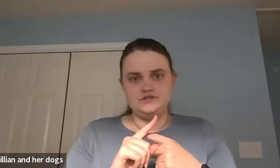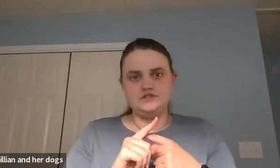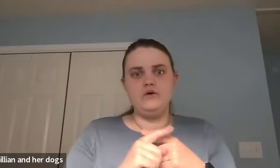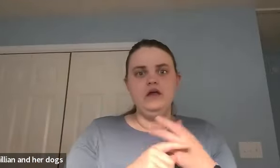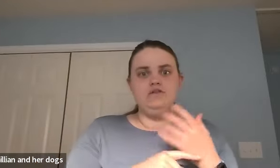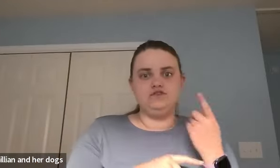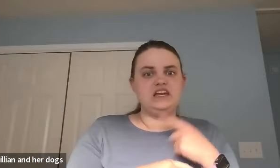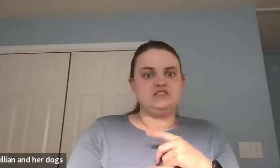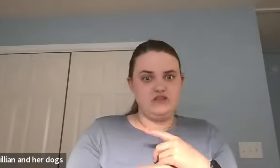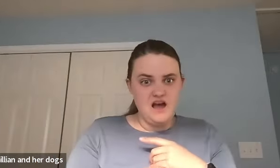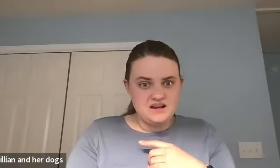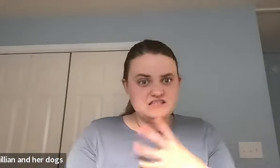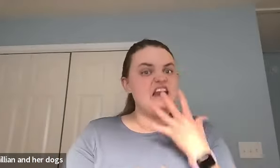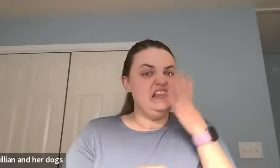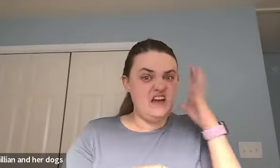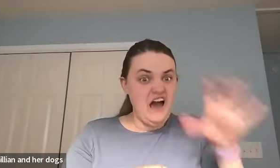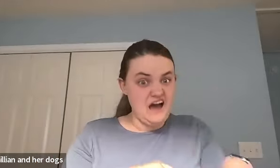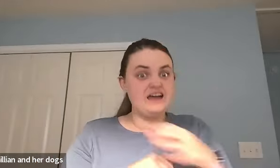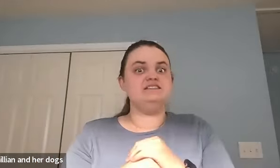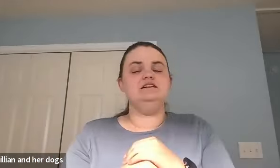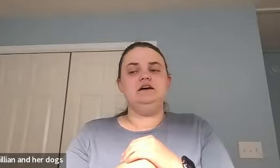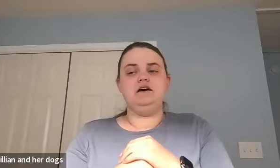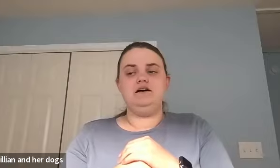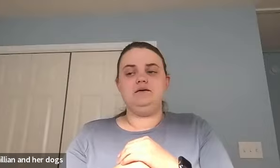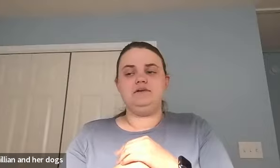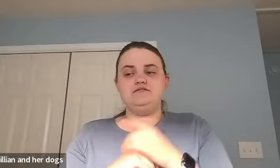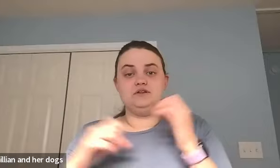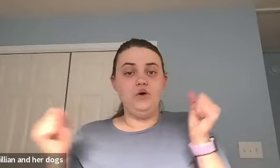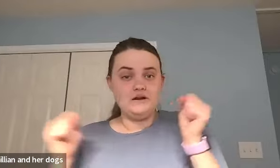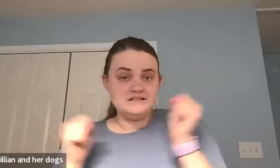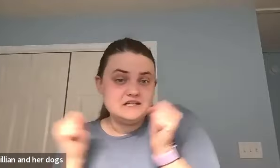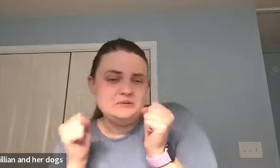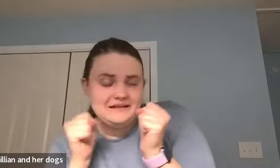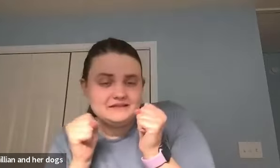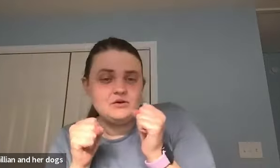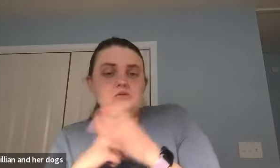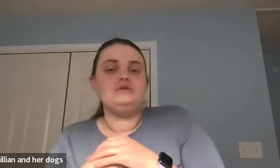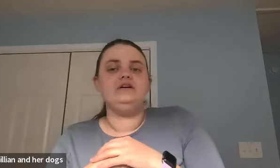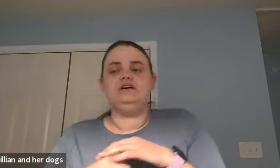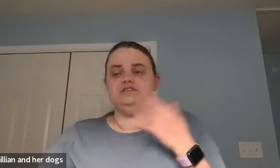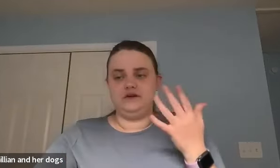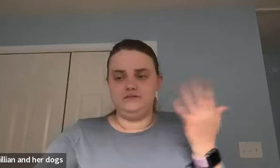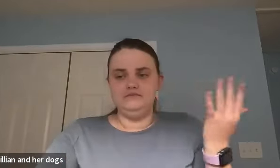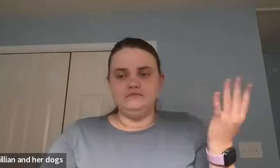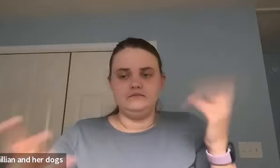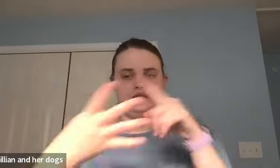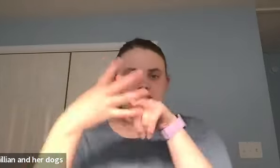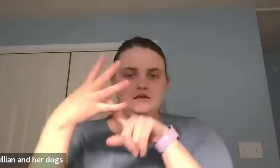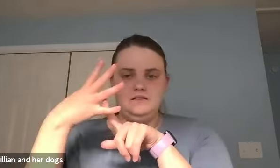So if you're saying it's really hot outside, it's hot. If it's really cold outside, you'll be like, it's cold. So